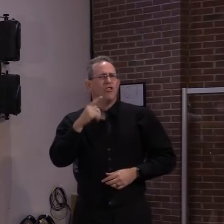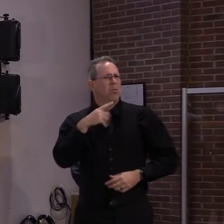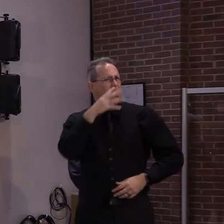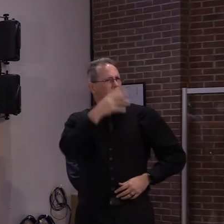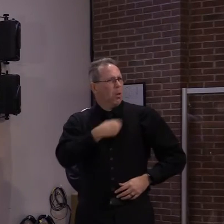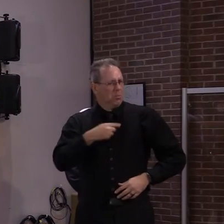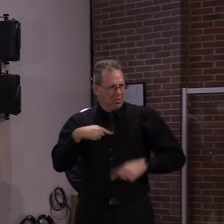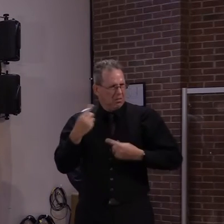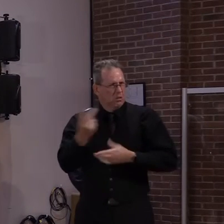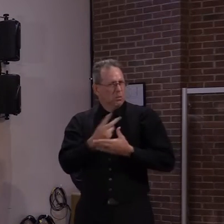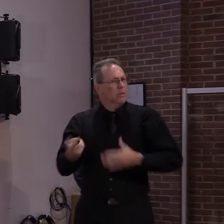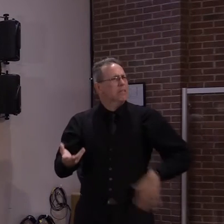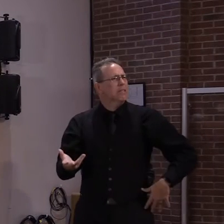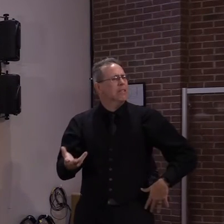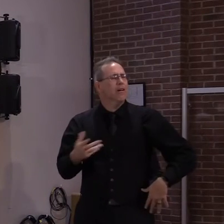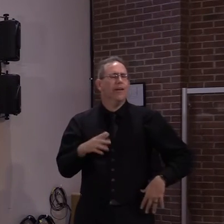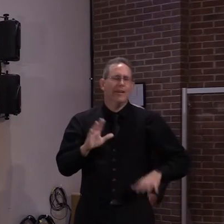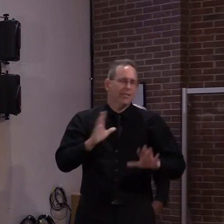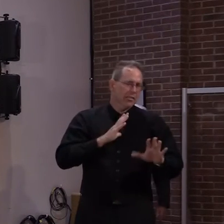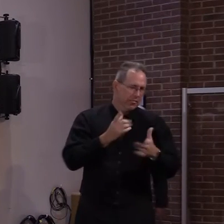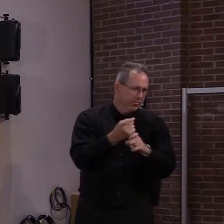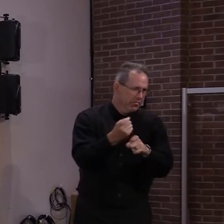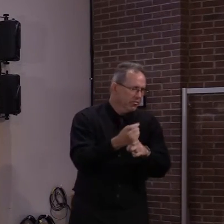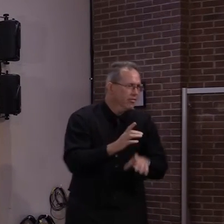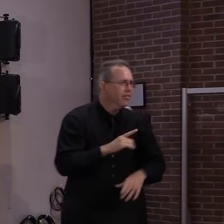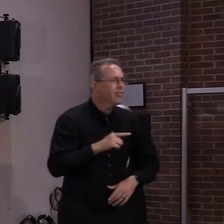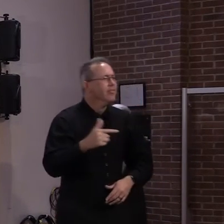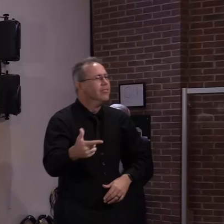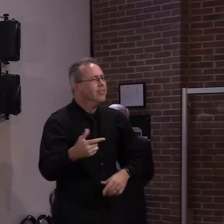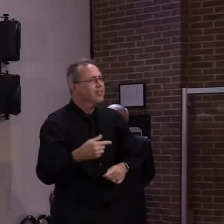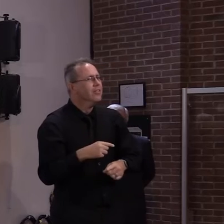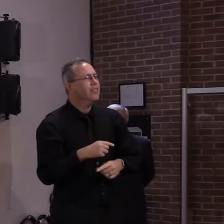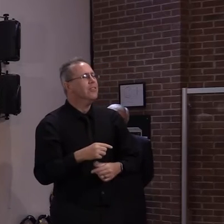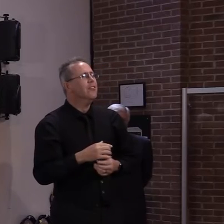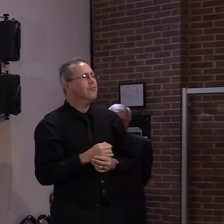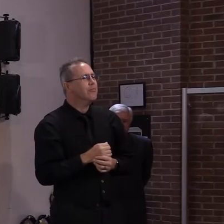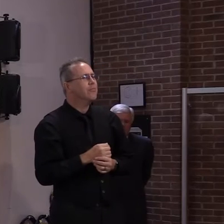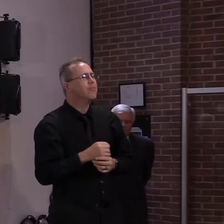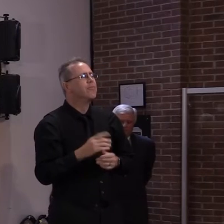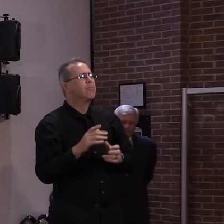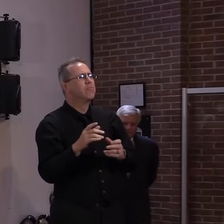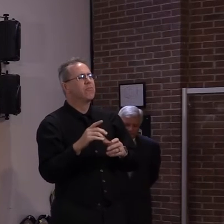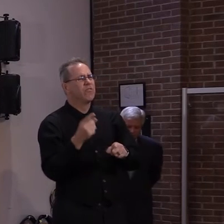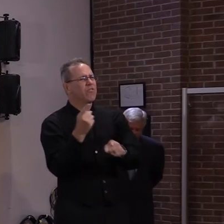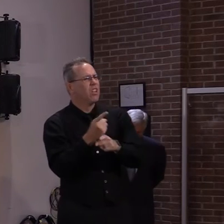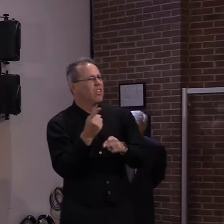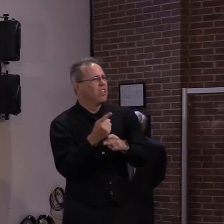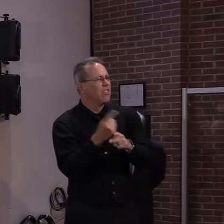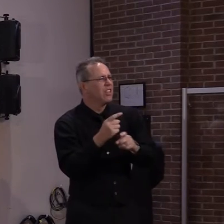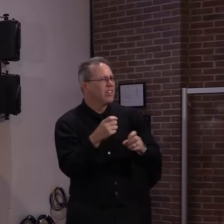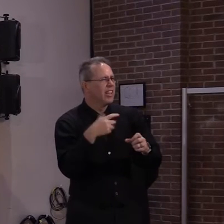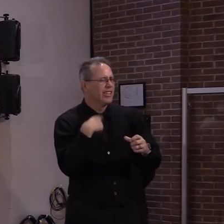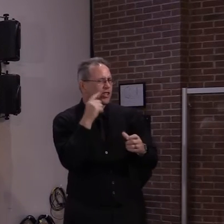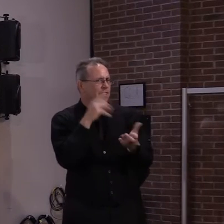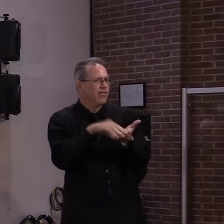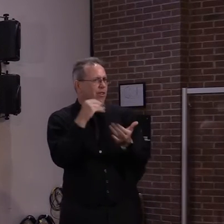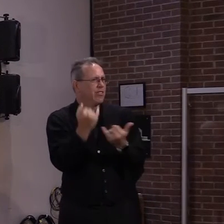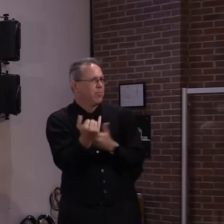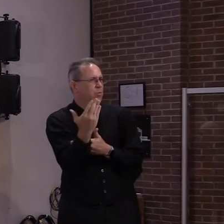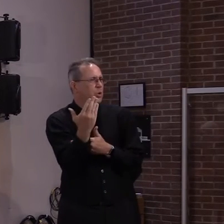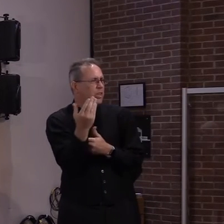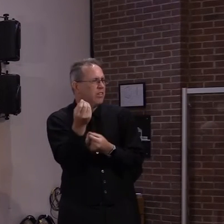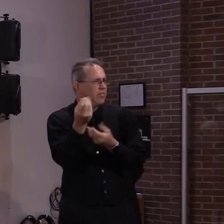just made aware of this situation this morning with an email from some town officials. And